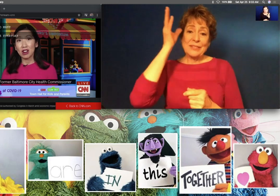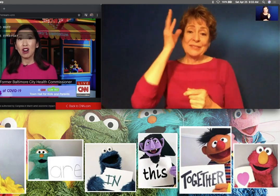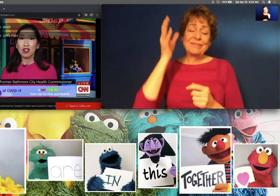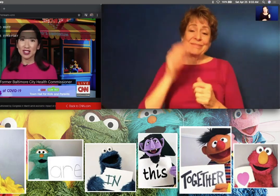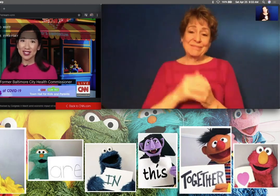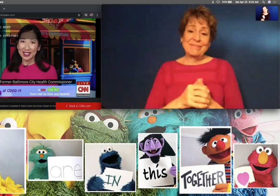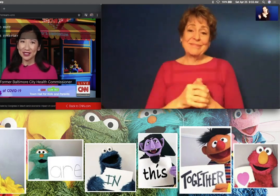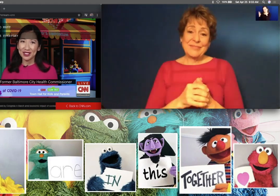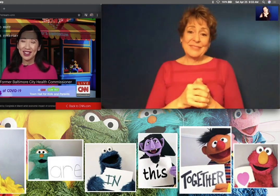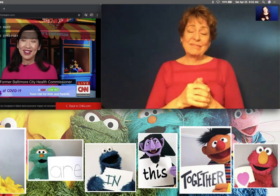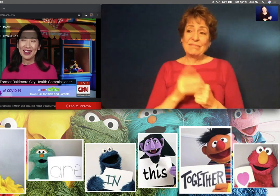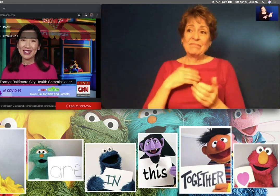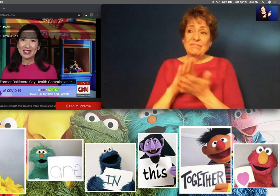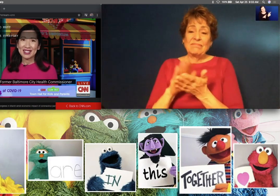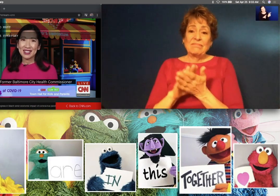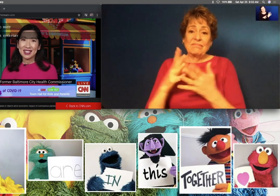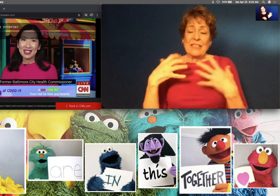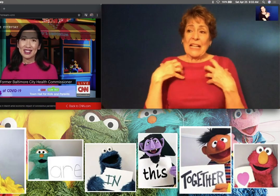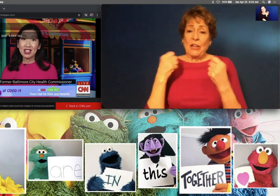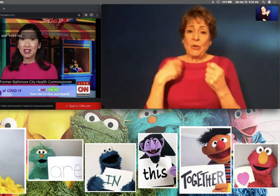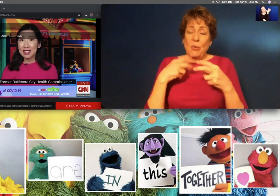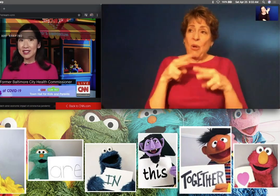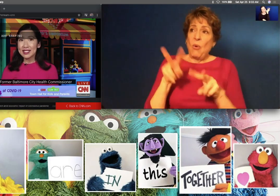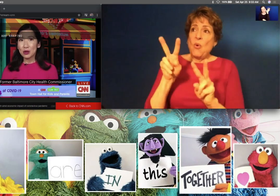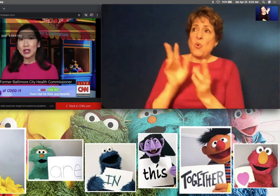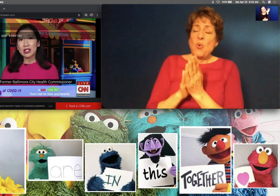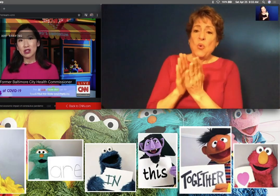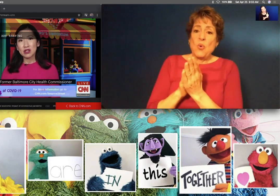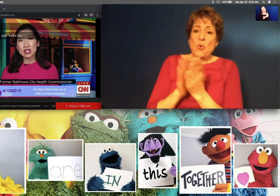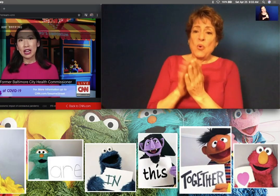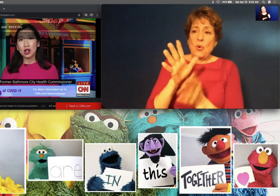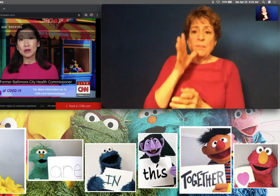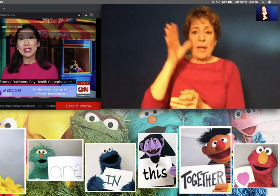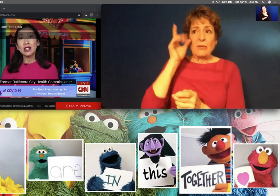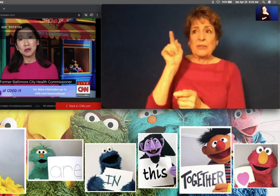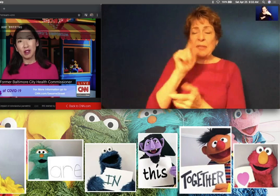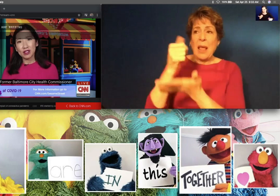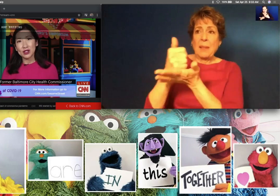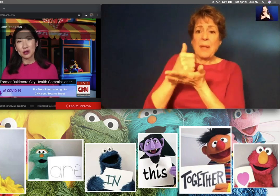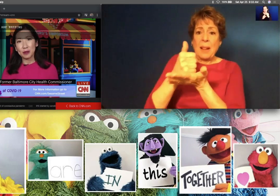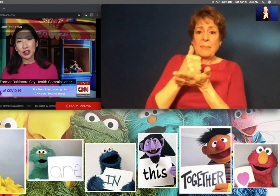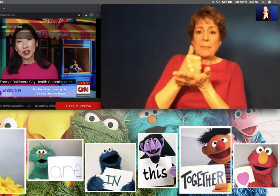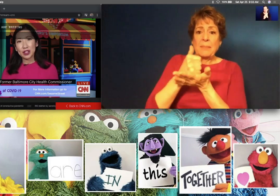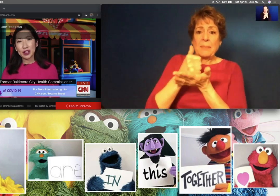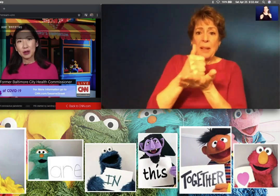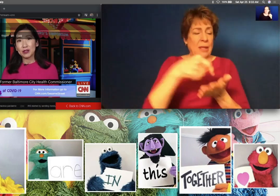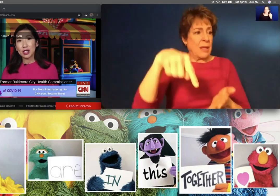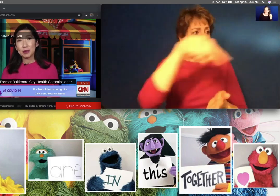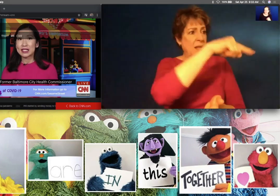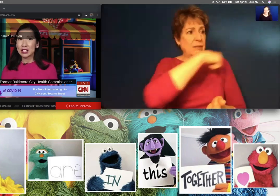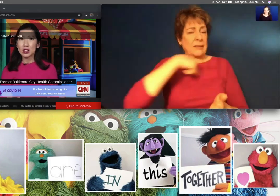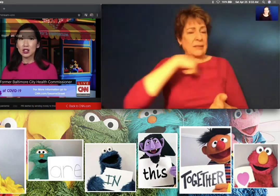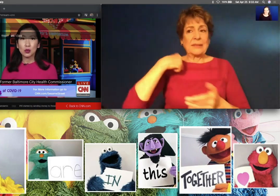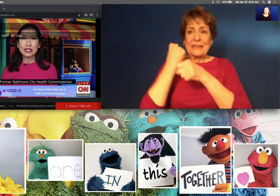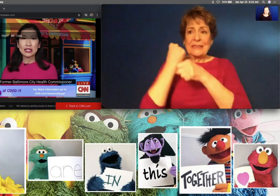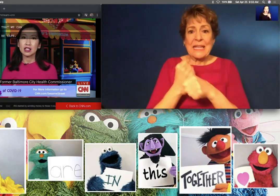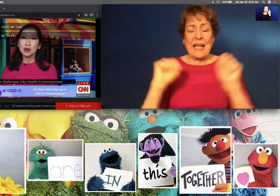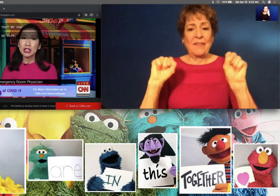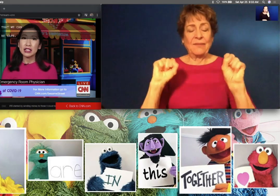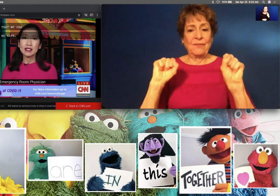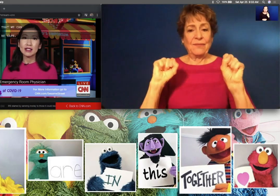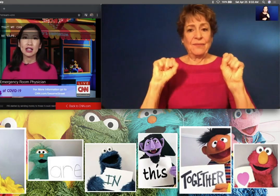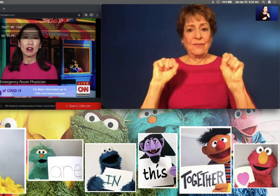keeping all of us safe. And there are things that we can do to help them also be safe, because they're the ones